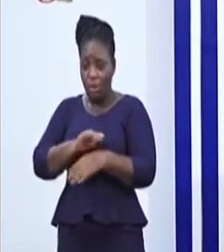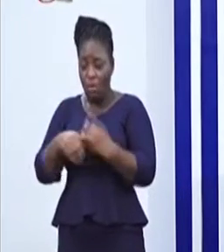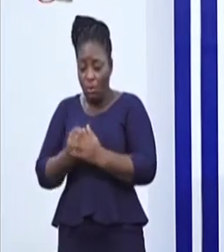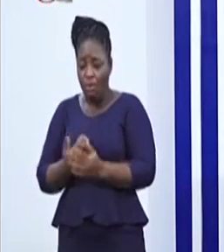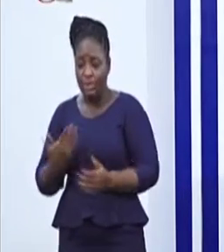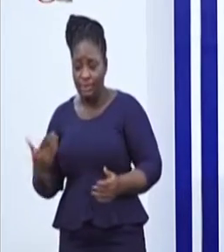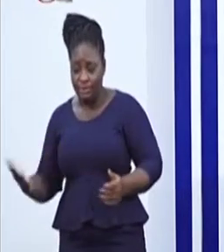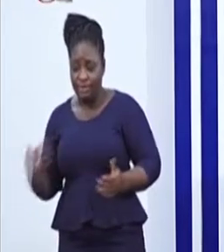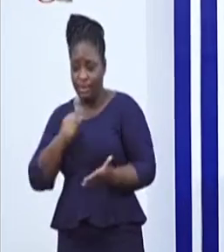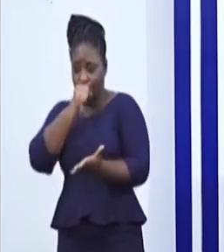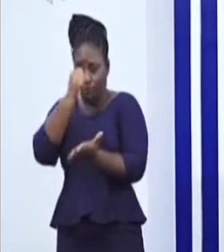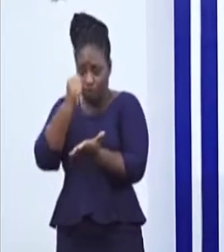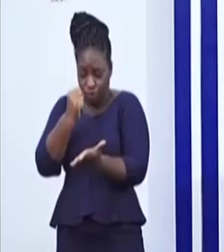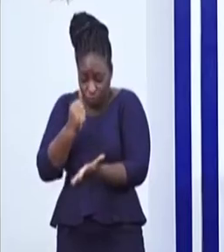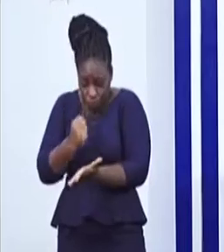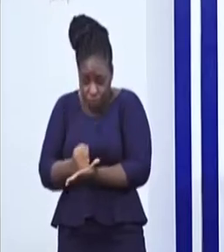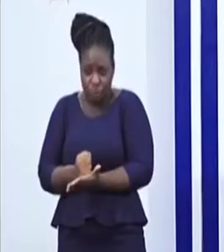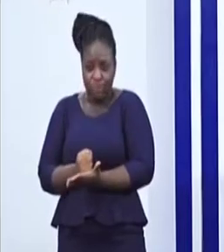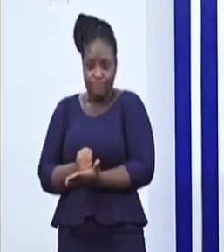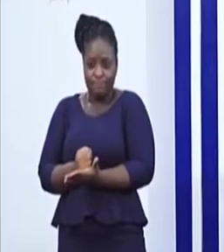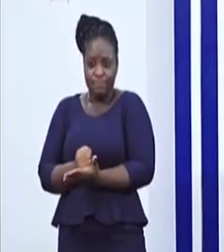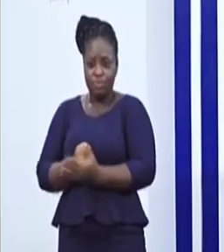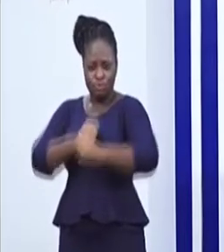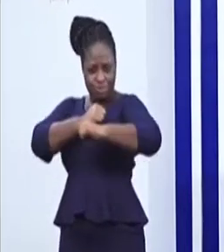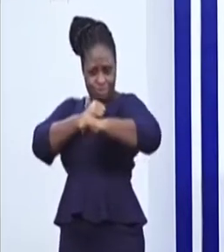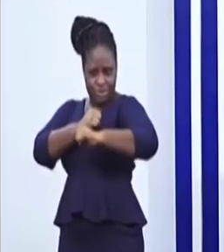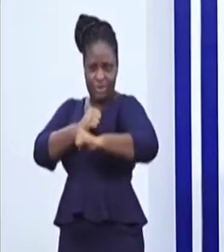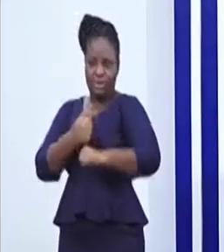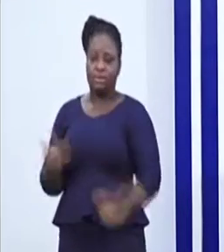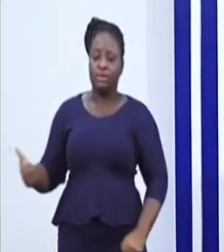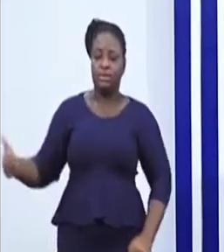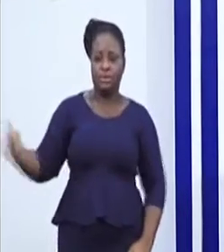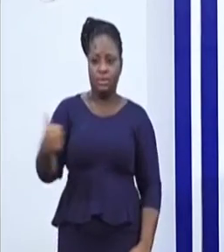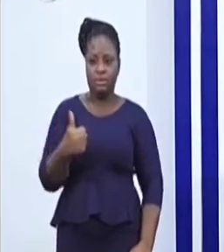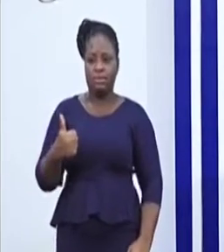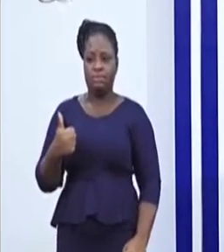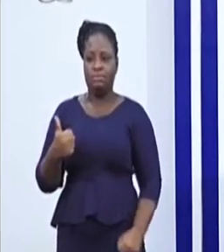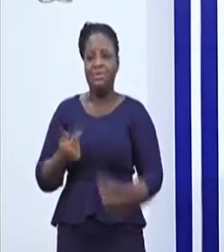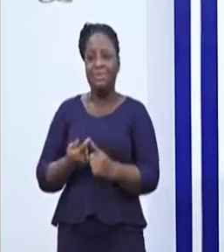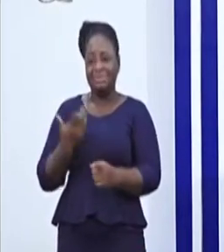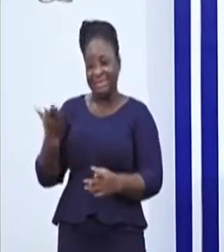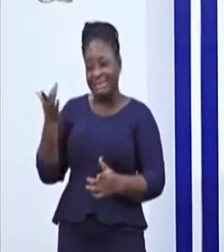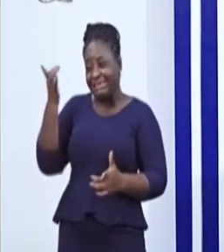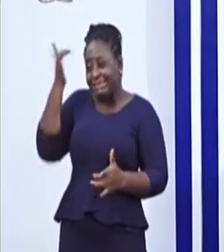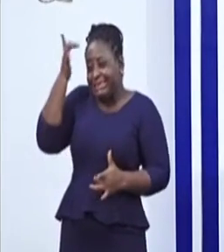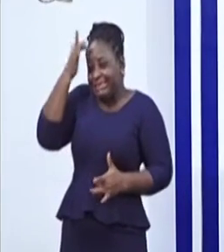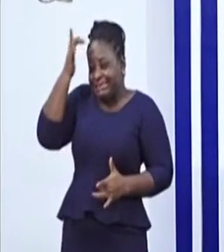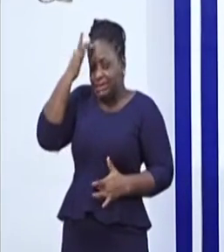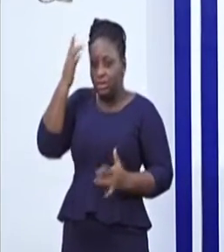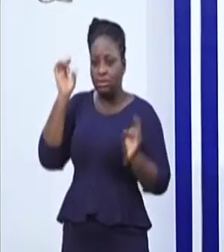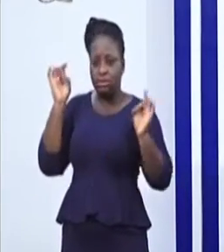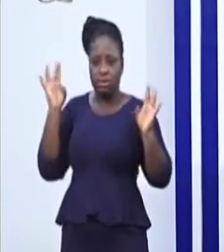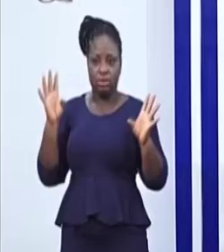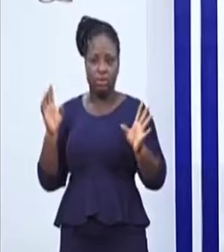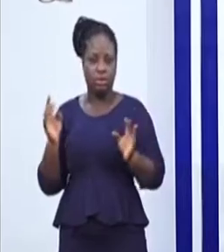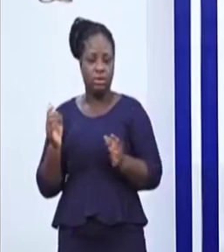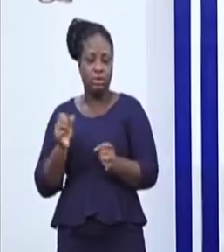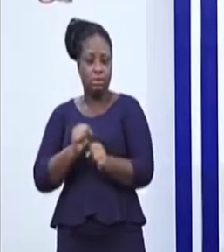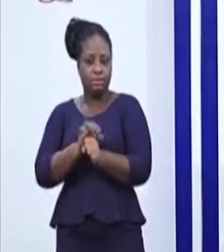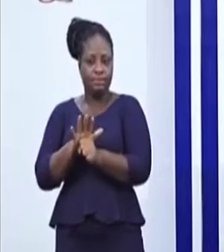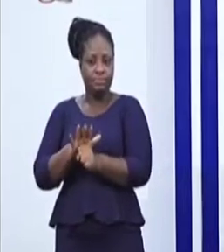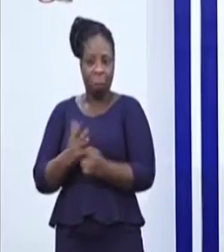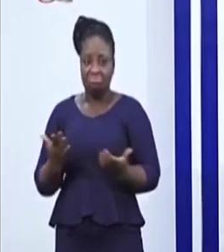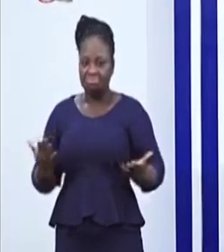that are ensured to protect themselves from this deadly virus. However, there are definitely